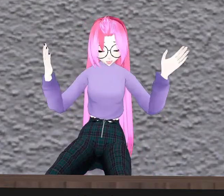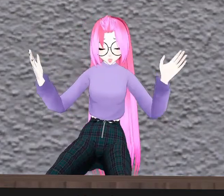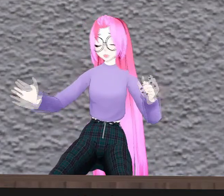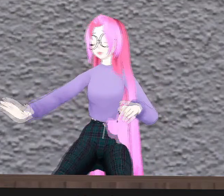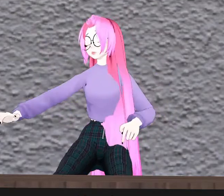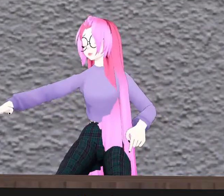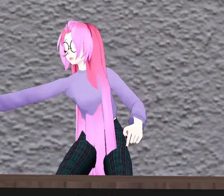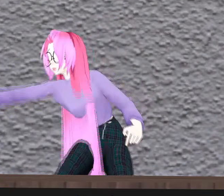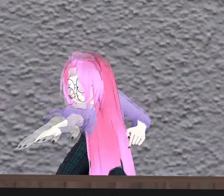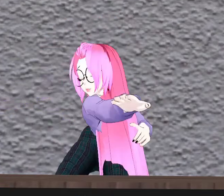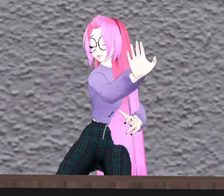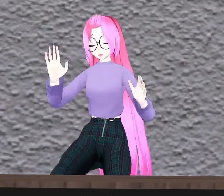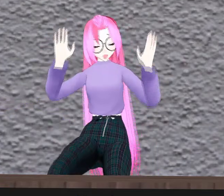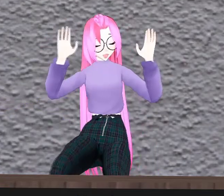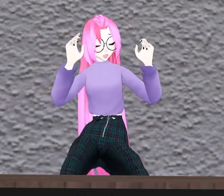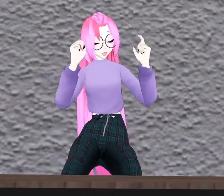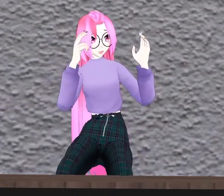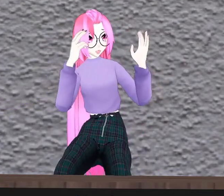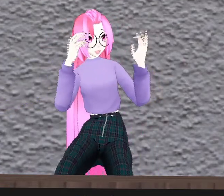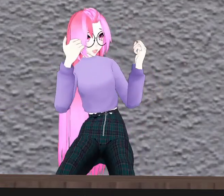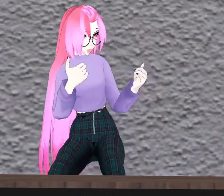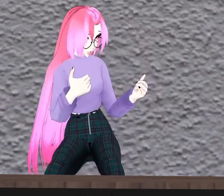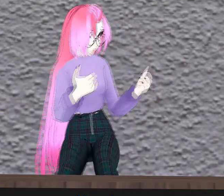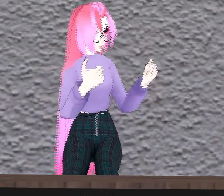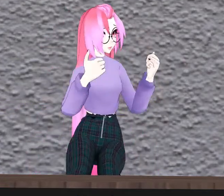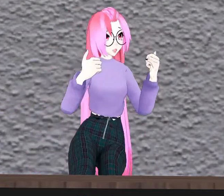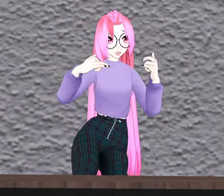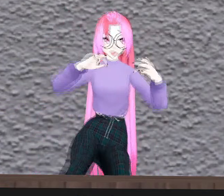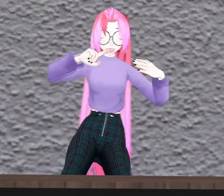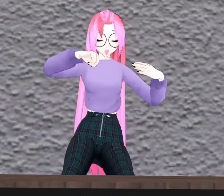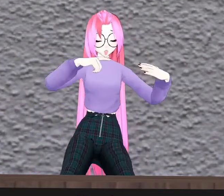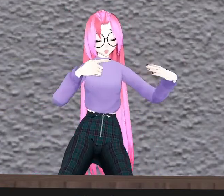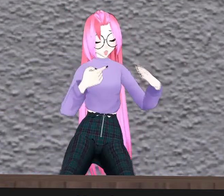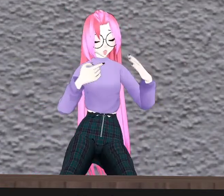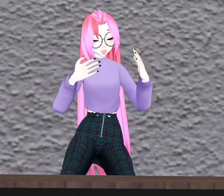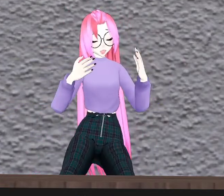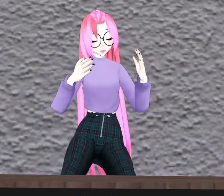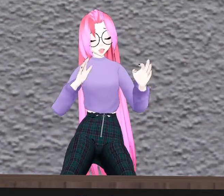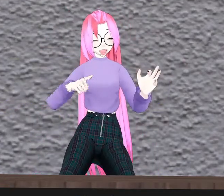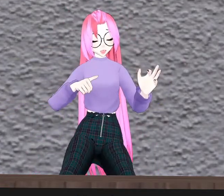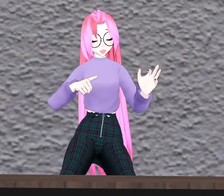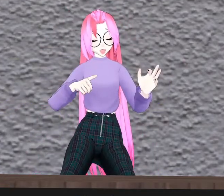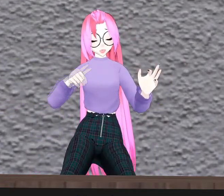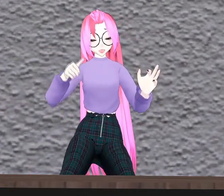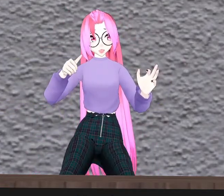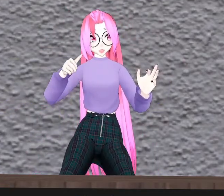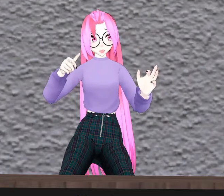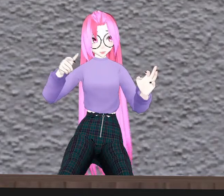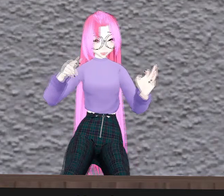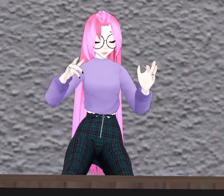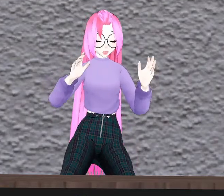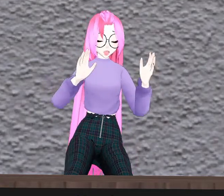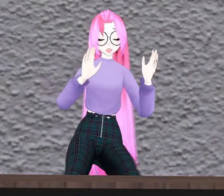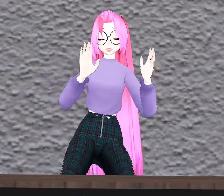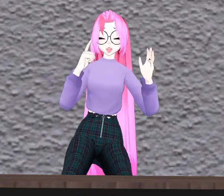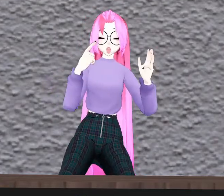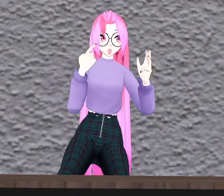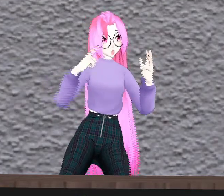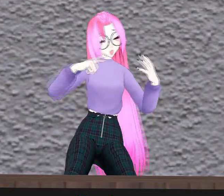lot. Okay, and now we can kind of begin class here. So I already